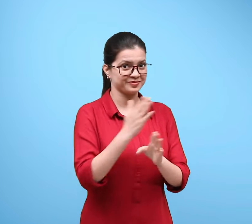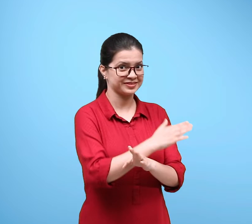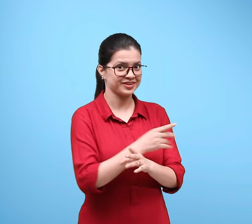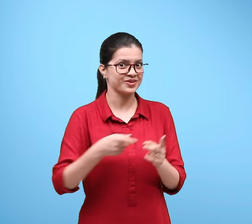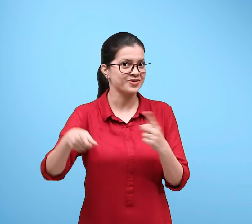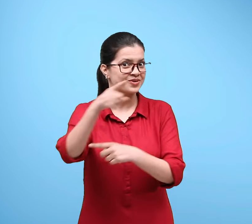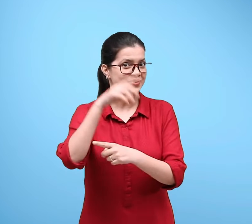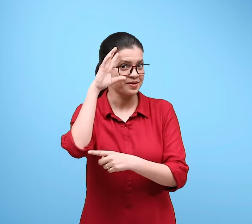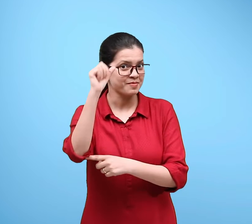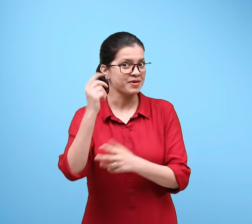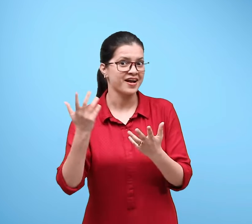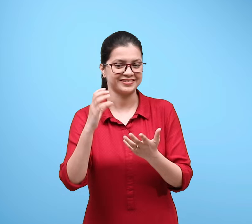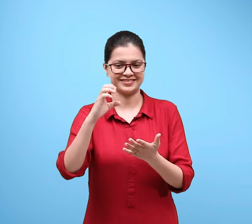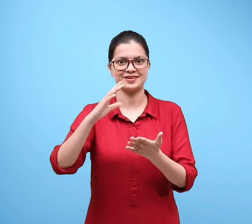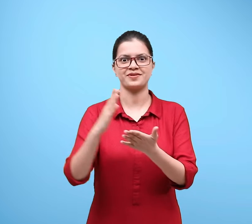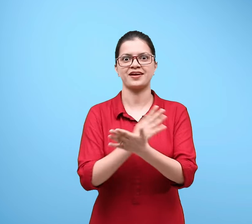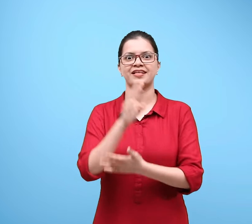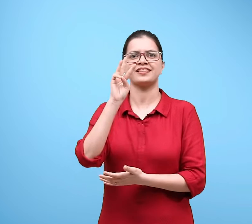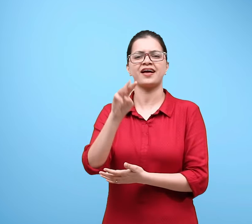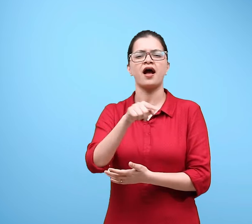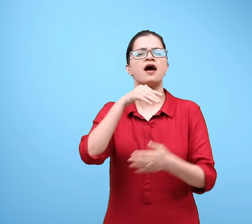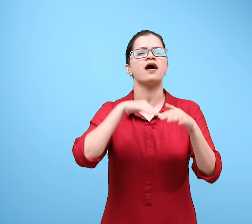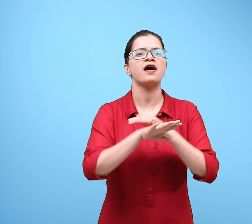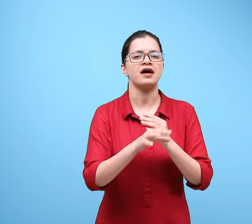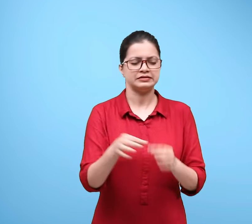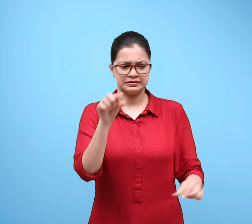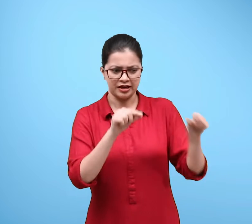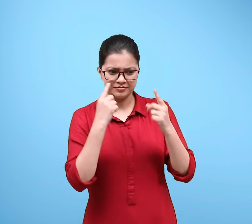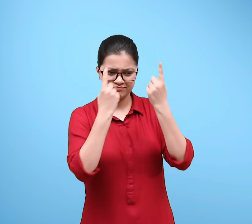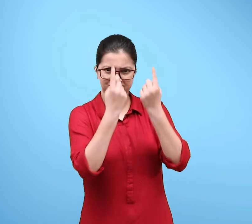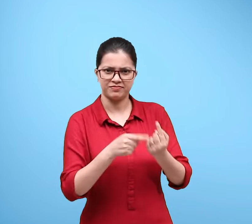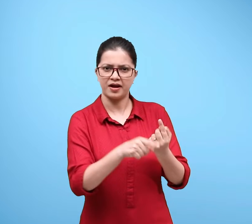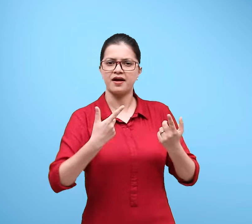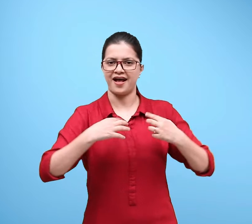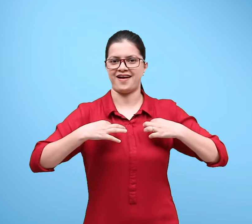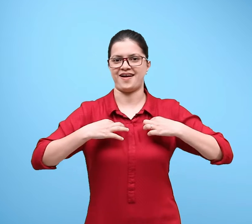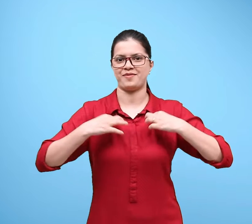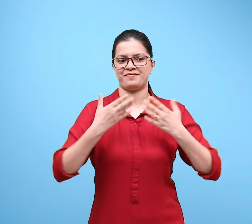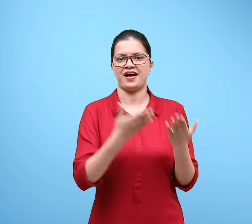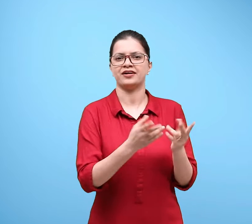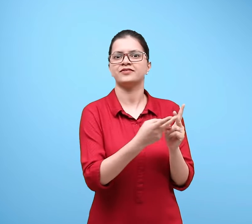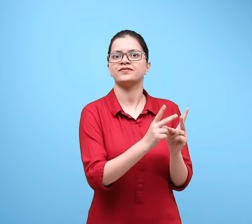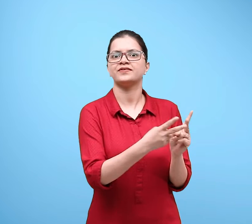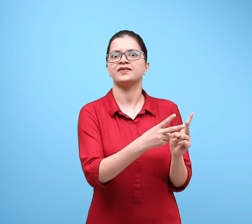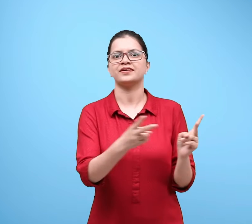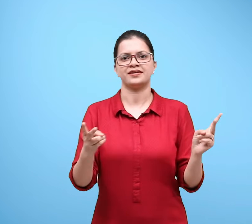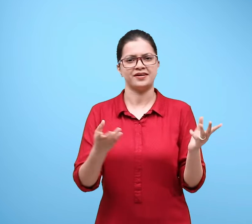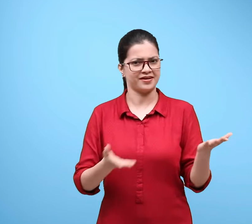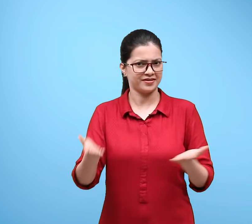Recall our experiments with pieces of cloth in Chapter 3 and also keep in mind that we generally use a tumbler to keep